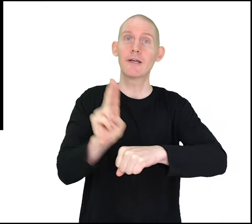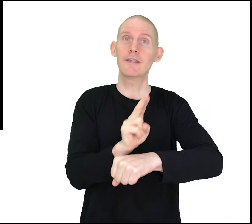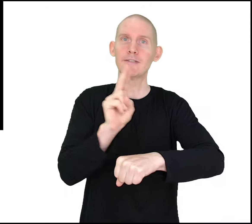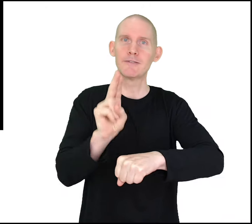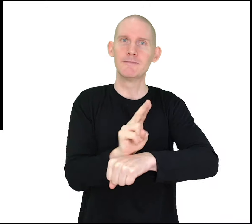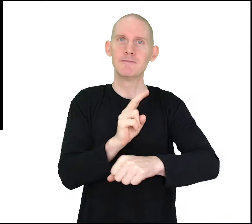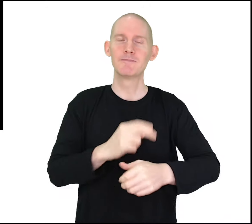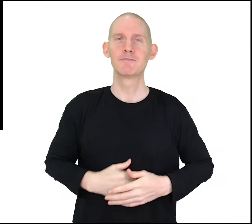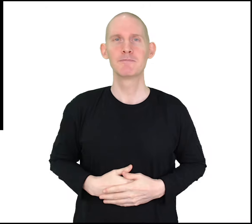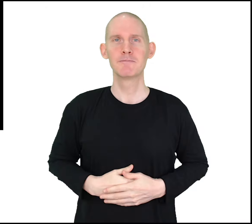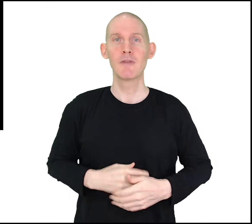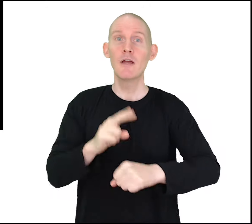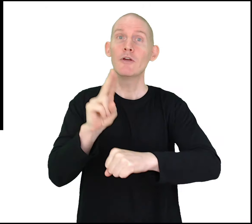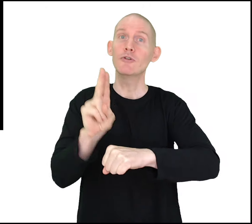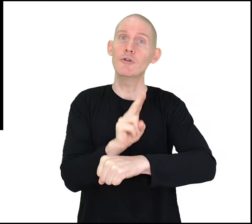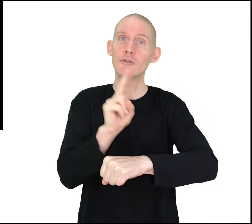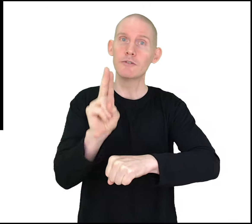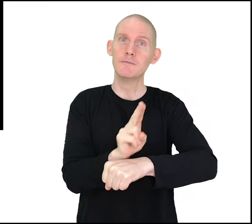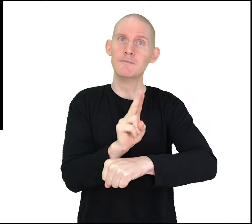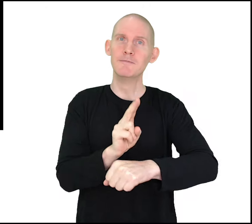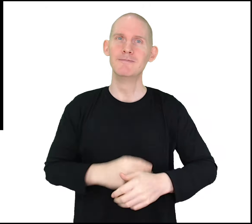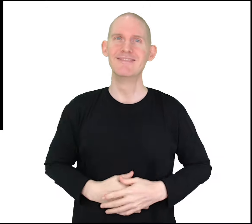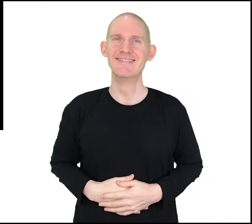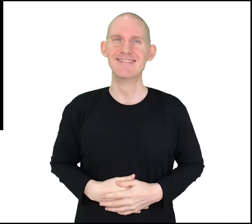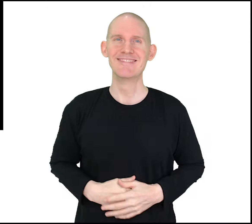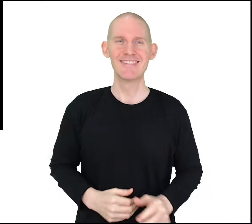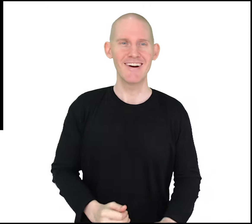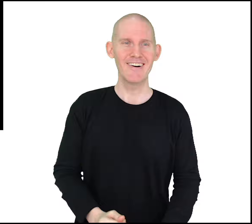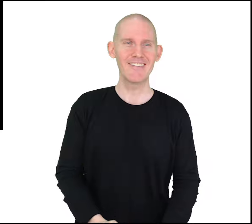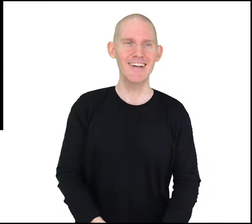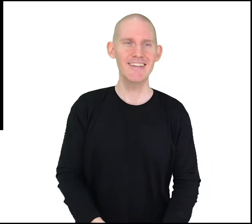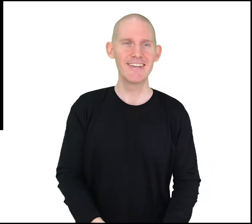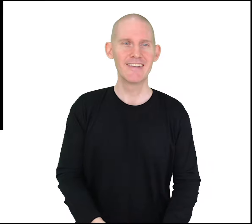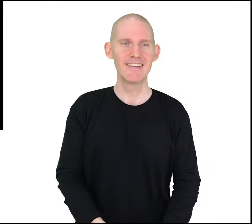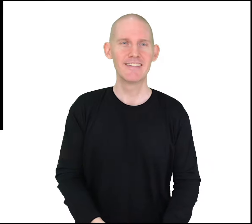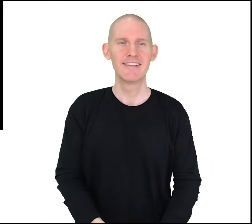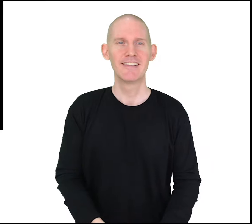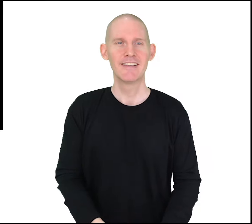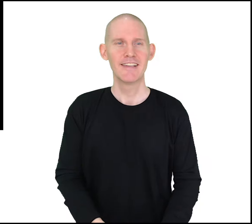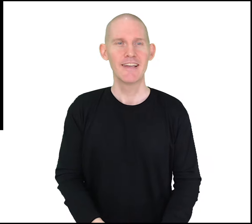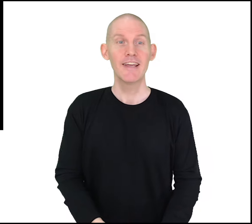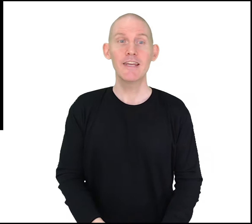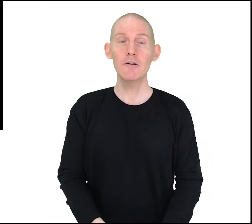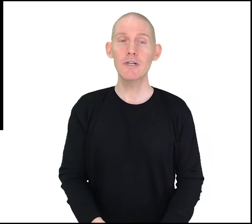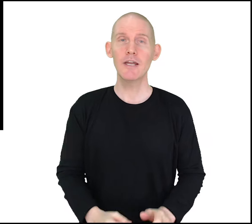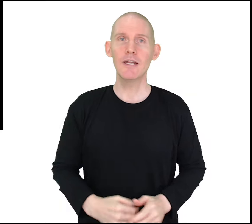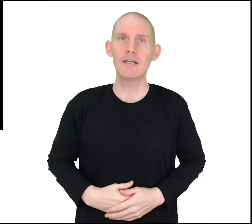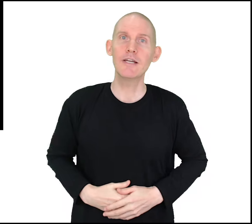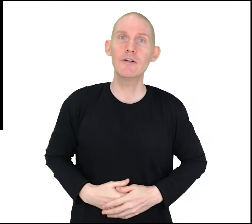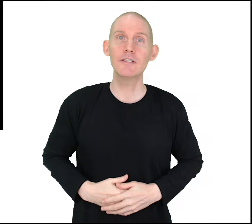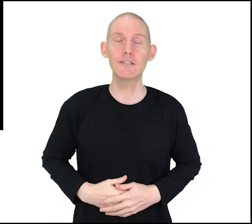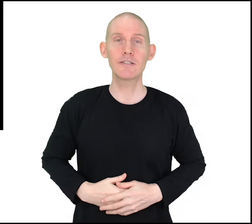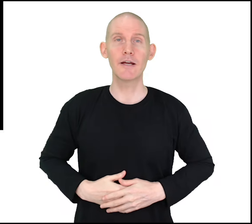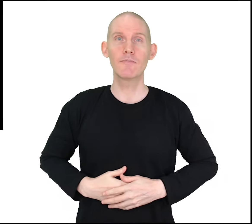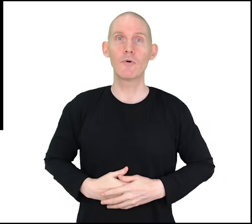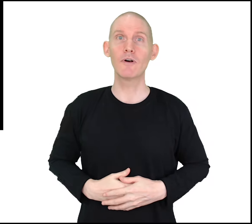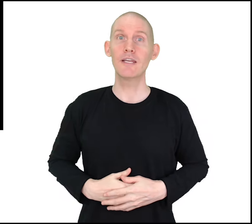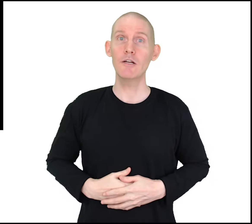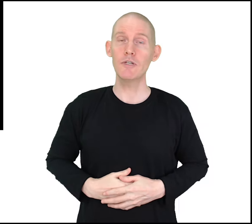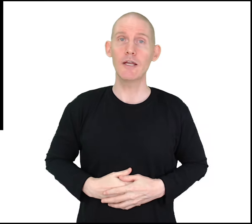this. Use. All right. Hearing aid. Here is the sign for hearing aid.